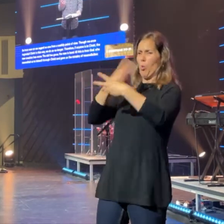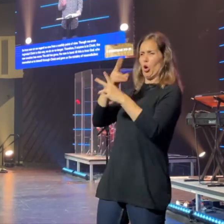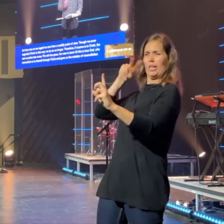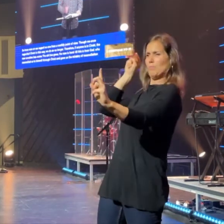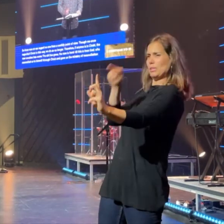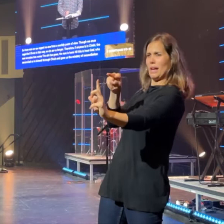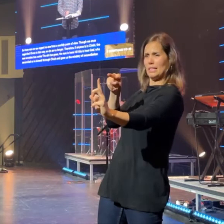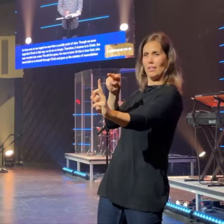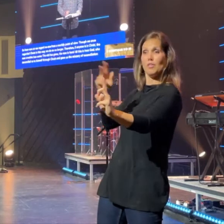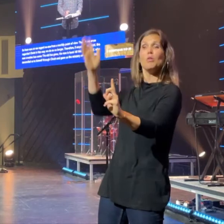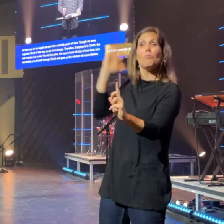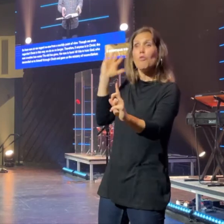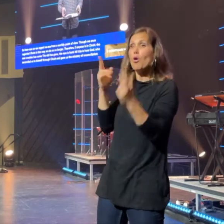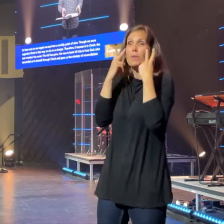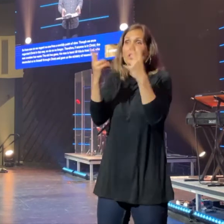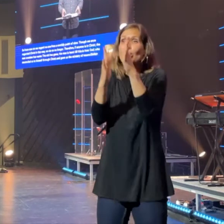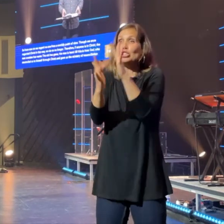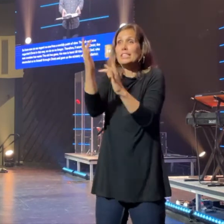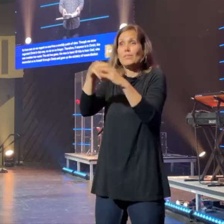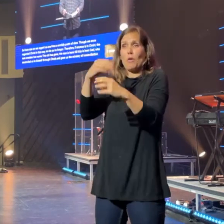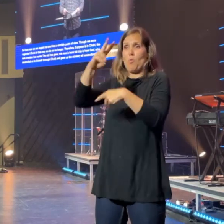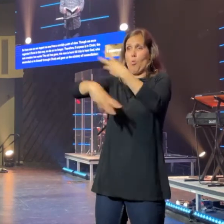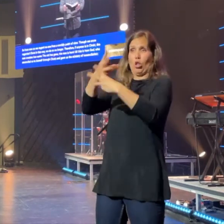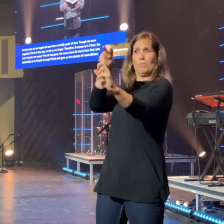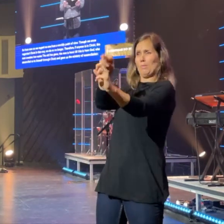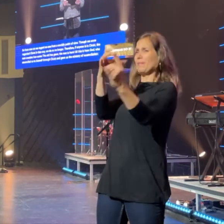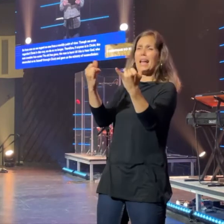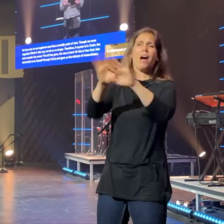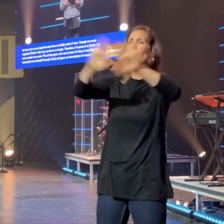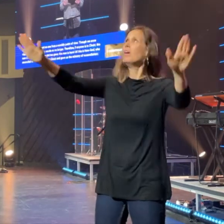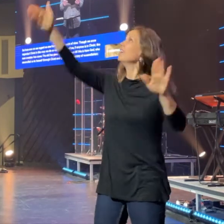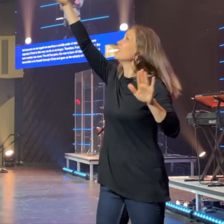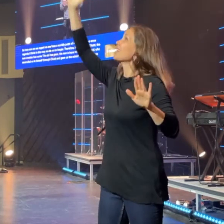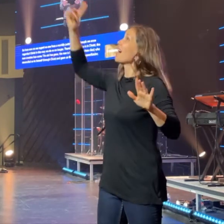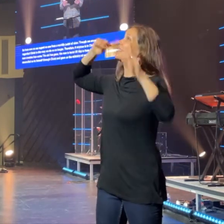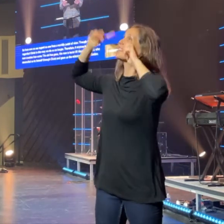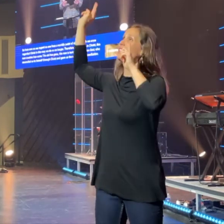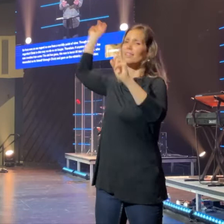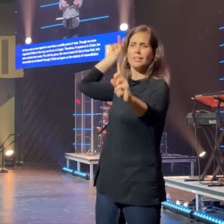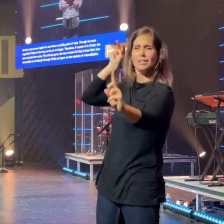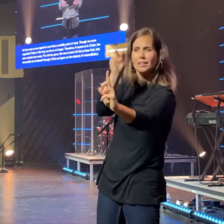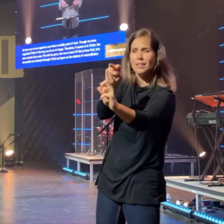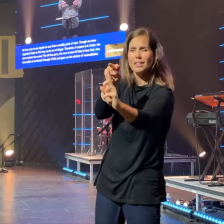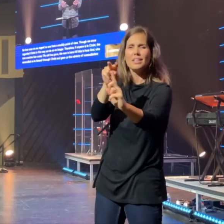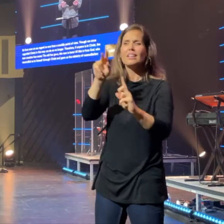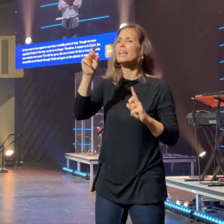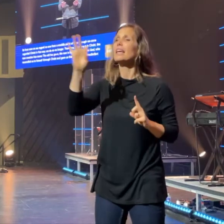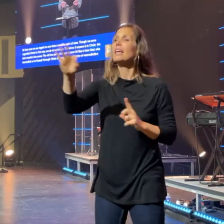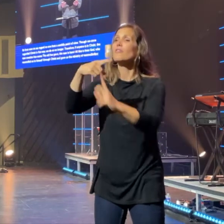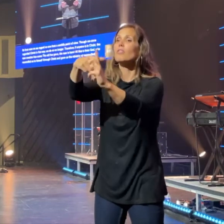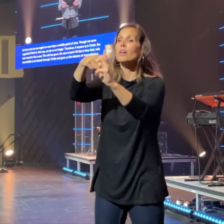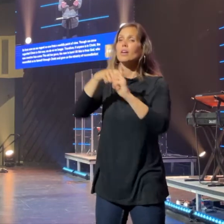way, we do so no longer. Therefore, if anyone is in Christ, the new creation has come. The old is gone. The new